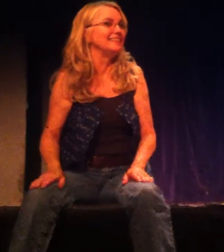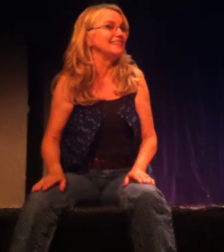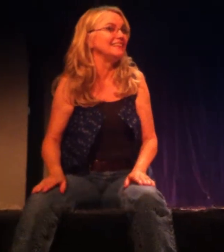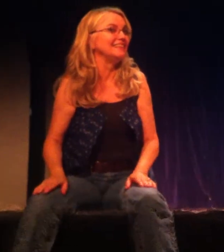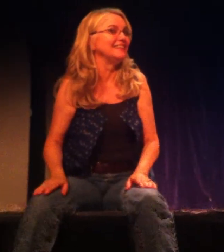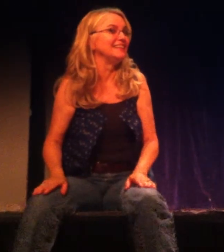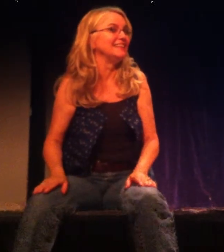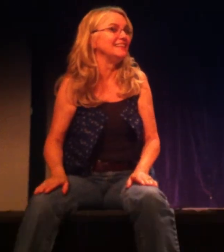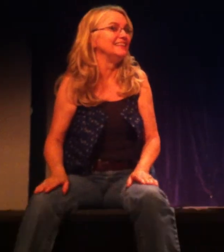I don't know yet.